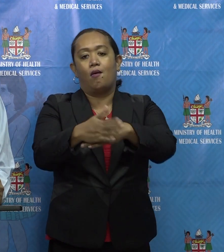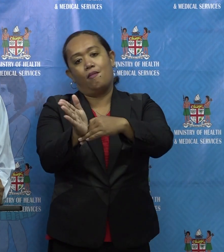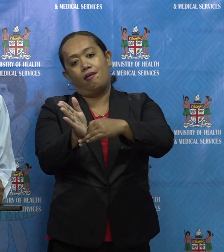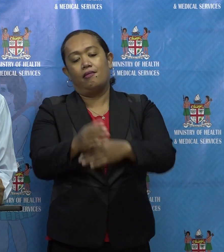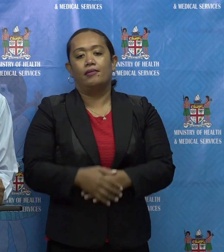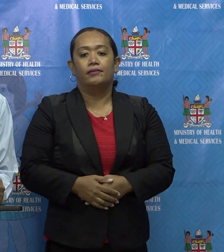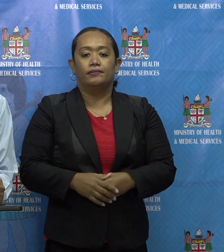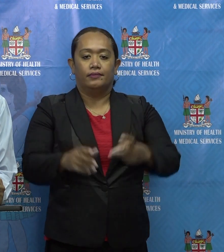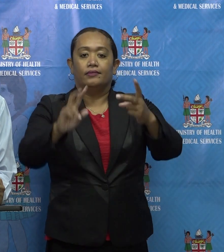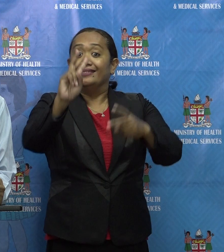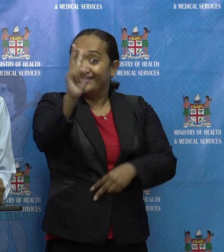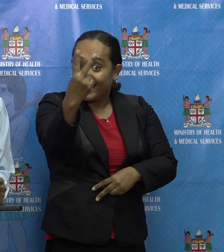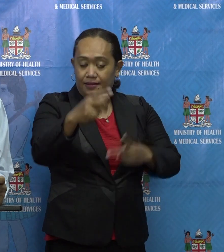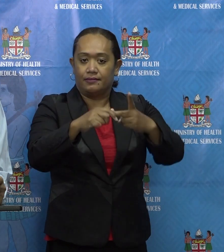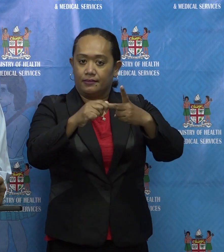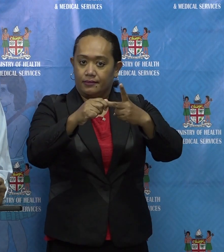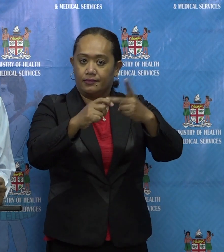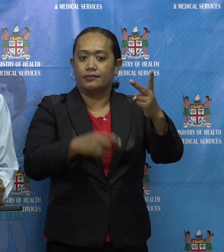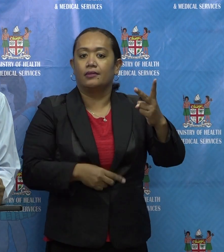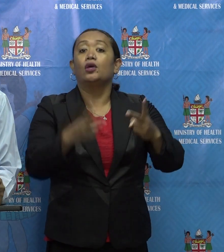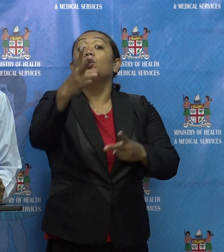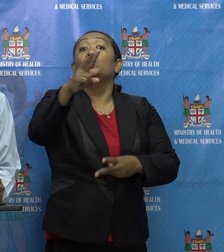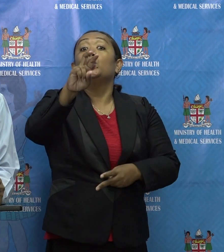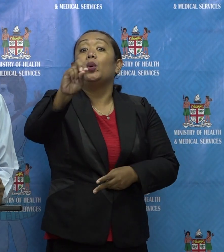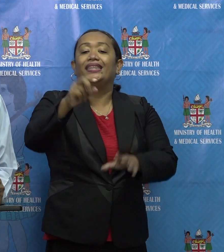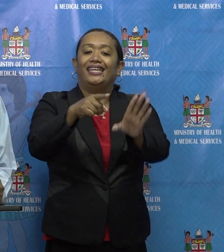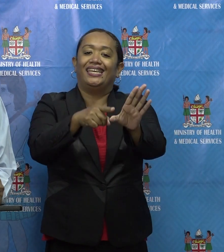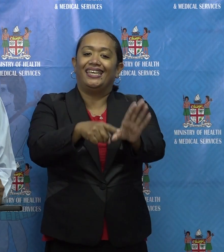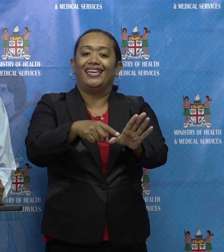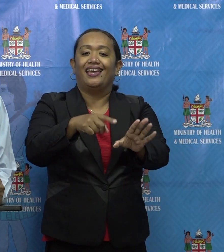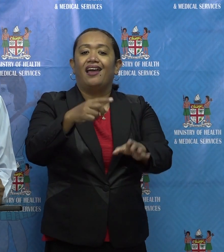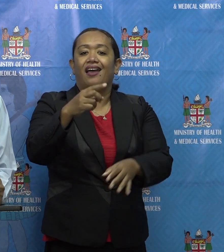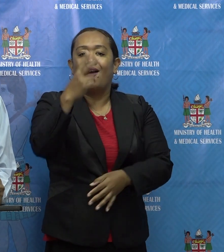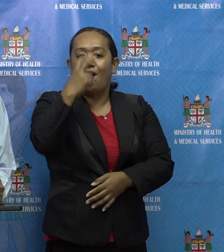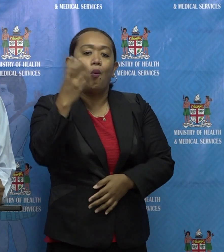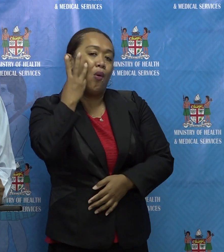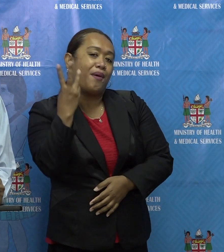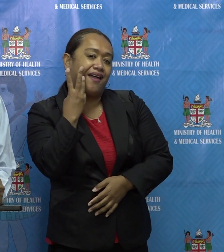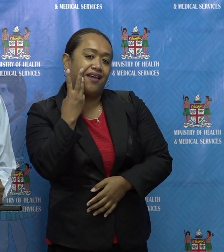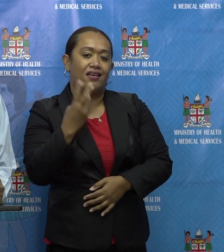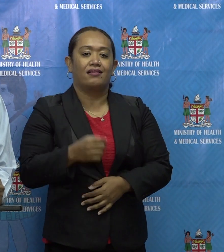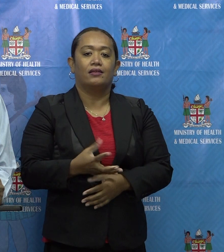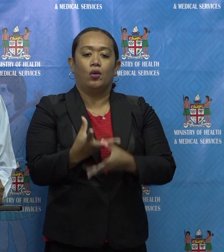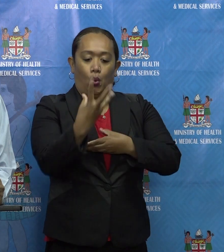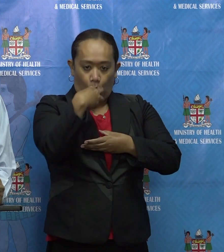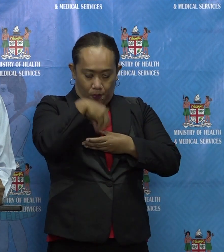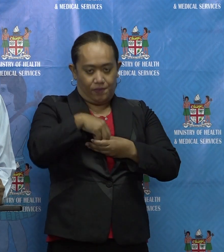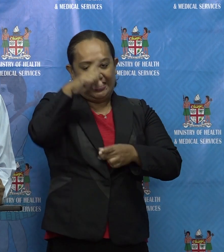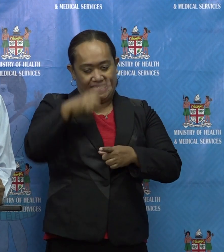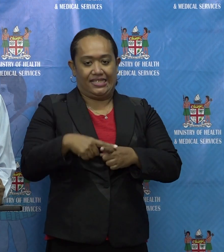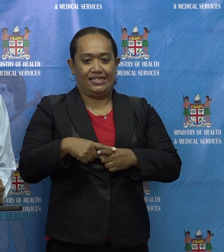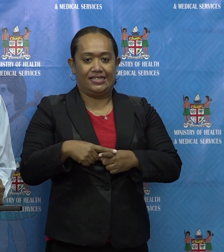Our second case is a 20-year-old woman who presented to the Makoi screening clinic with COVID symptoms. Investigation